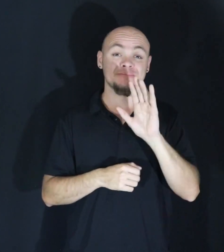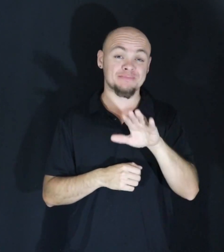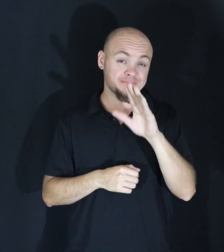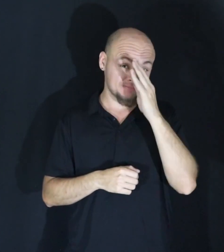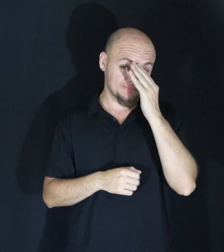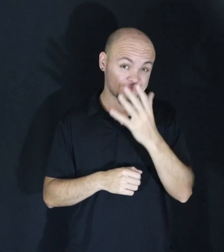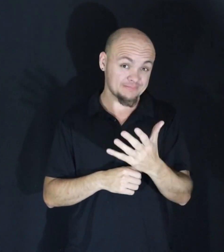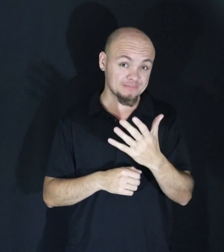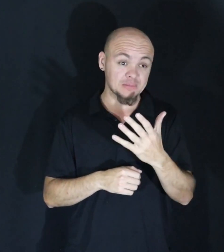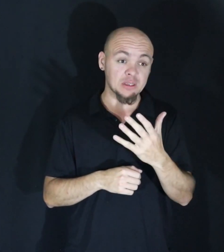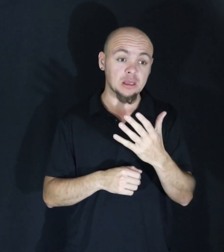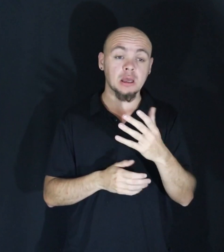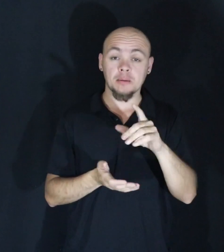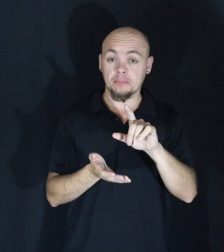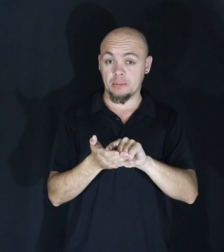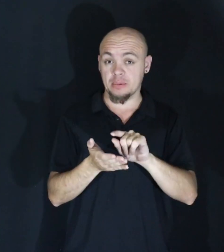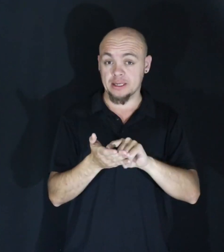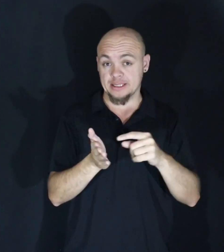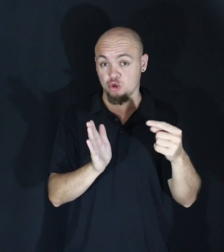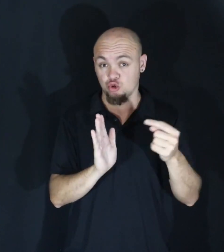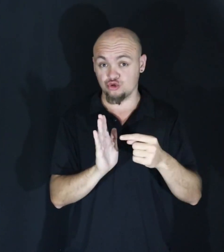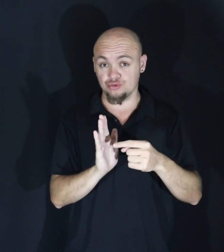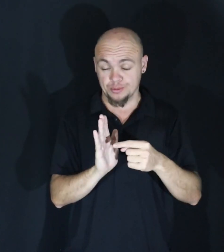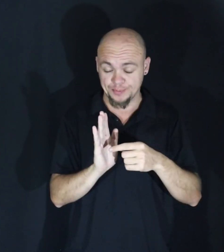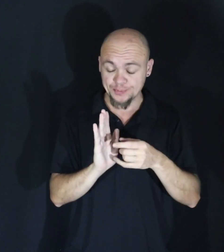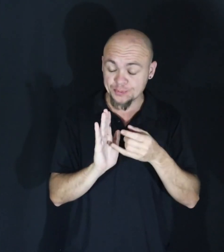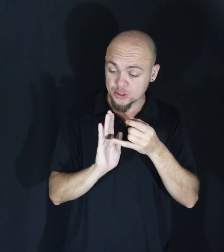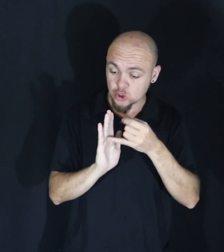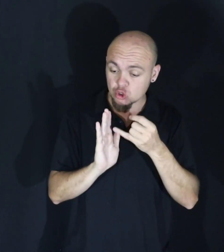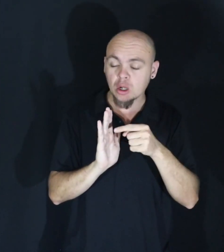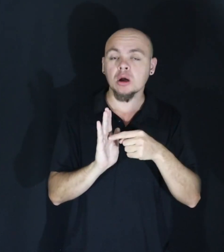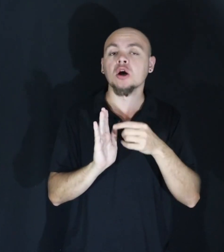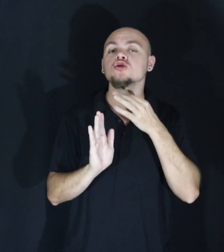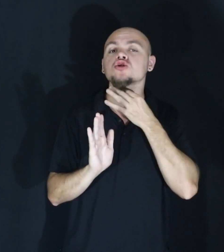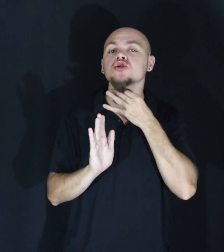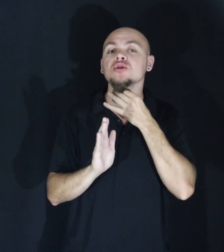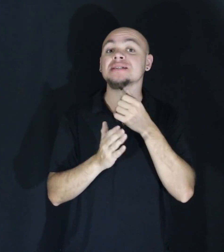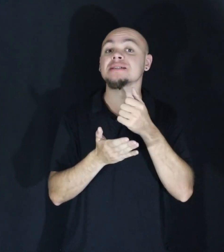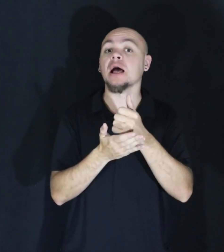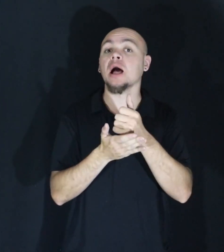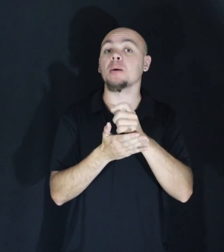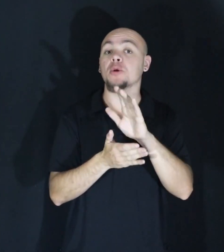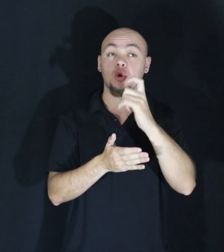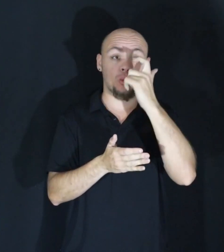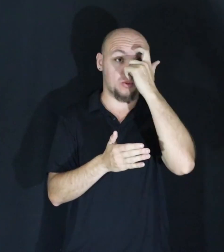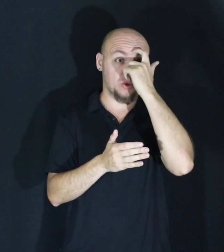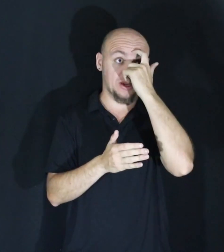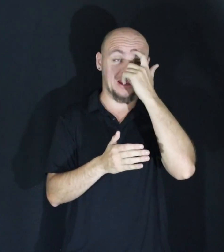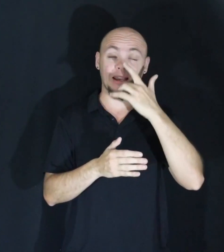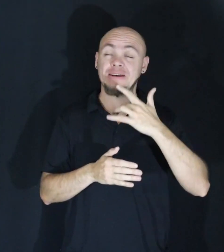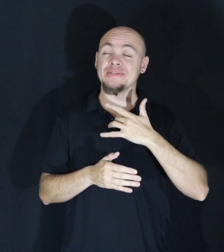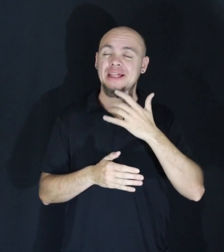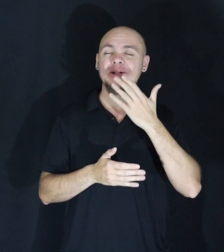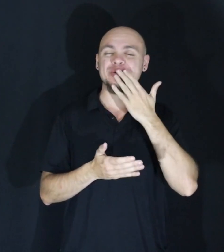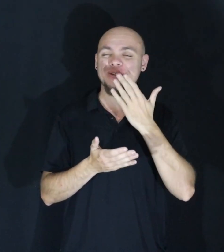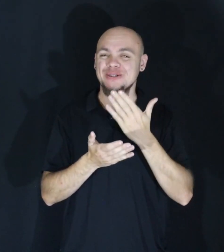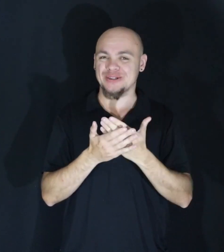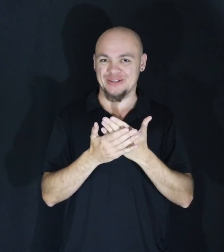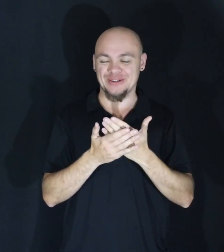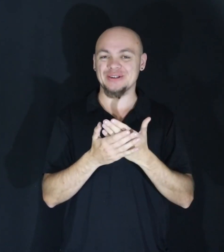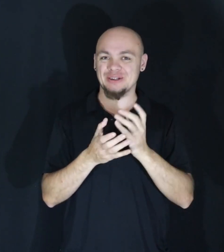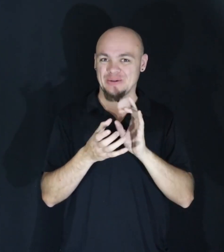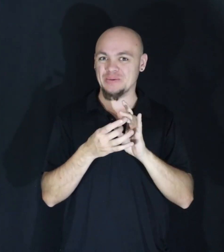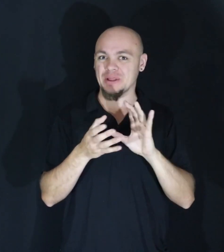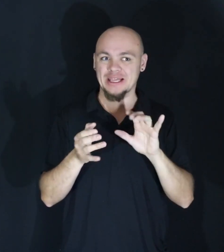in the publication Neuron shows that curiosity can activate dopamine, which is the same feel-good neurotransmitter